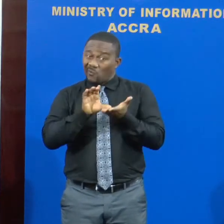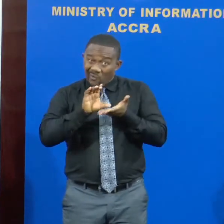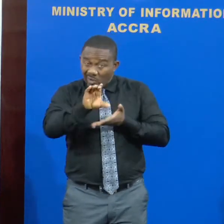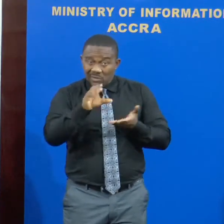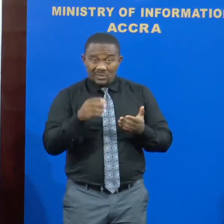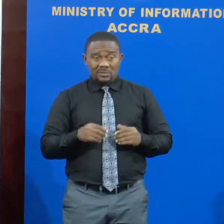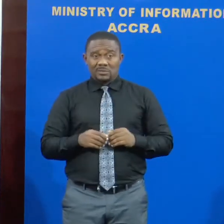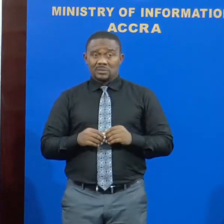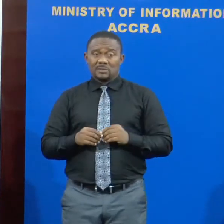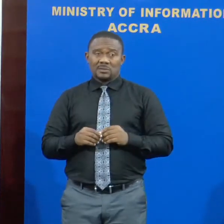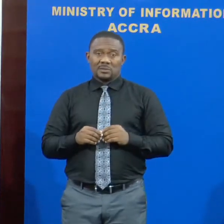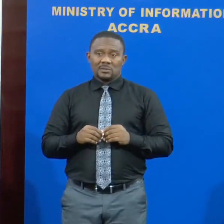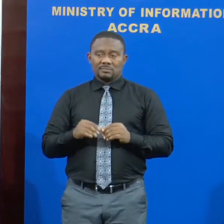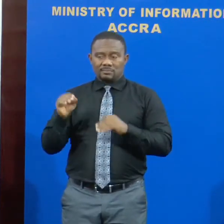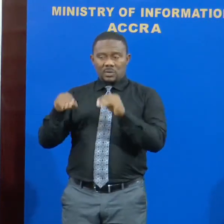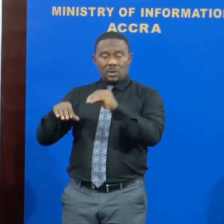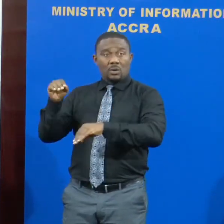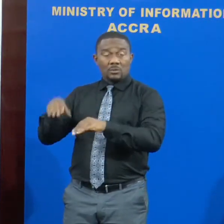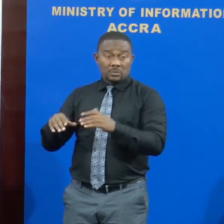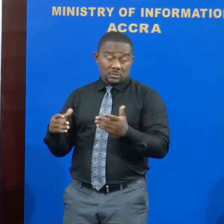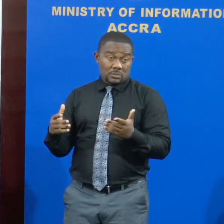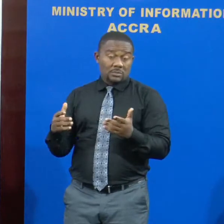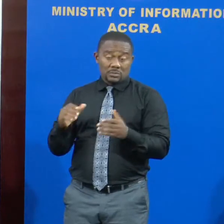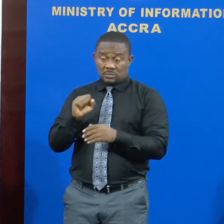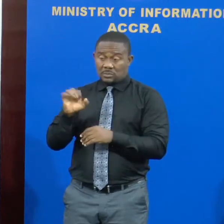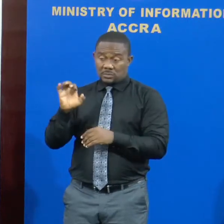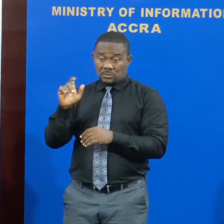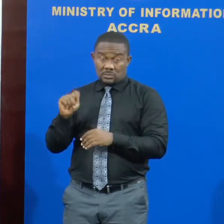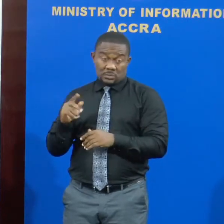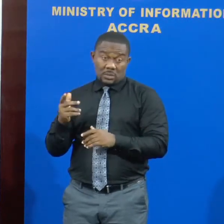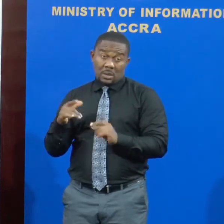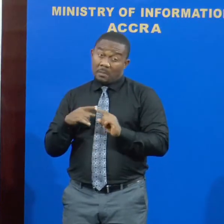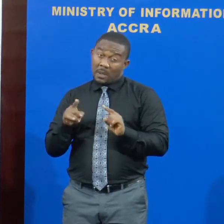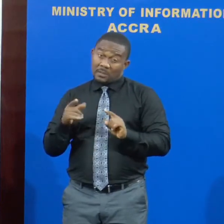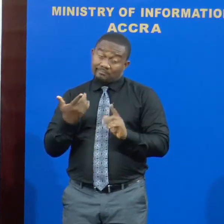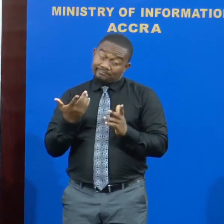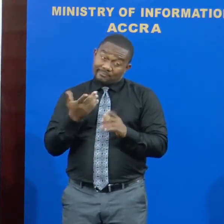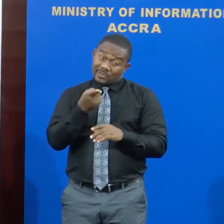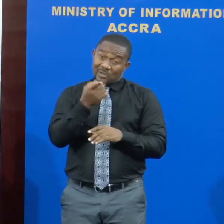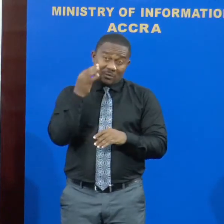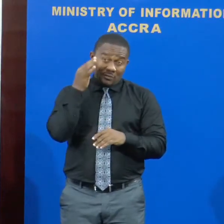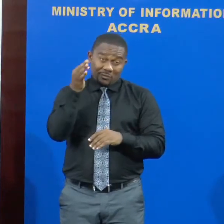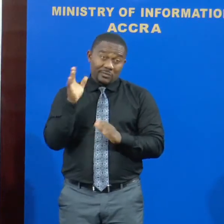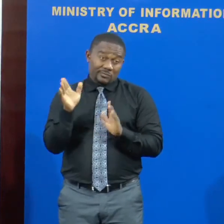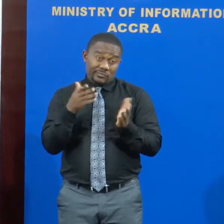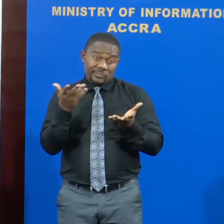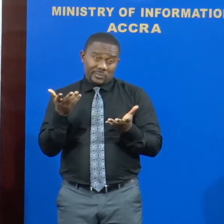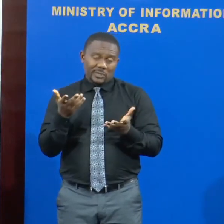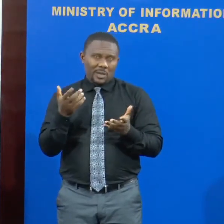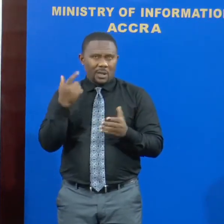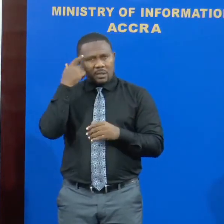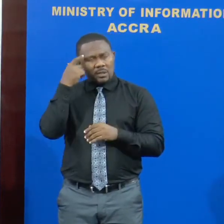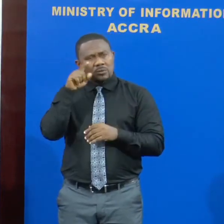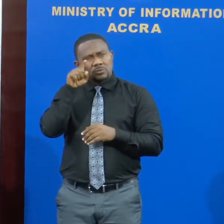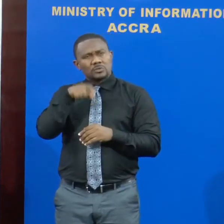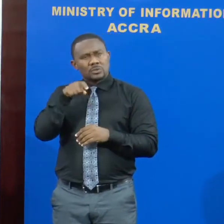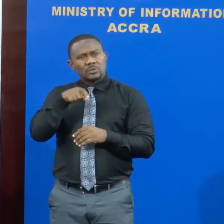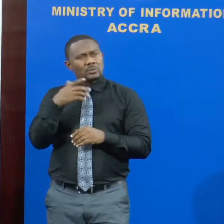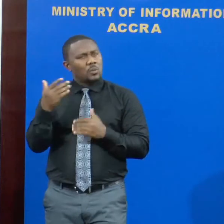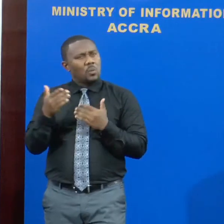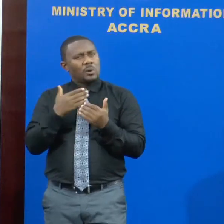compelled to contribute to SNIT. But for your own good, I think that you should, whenever you